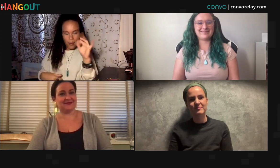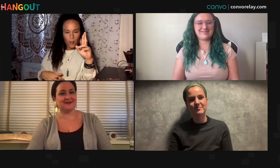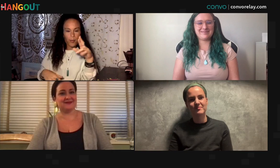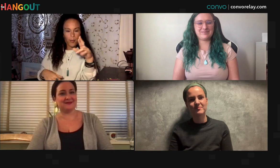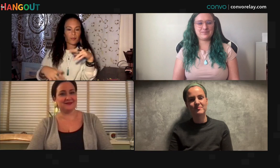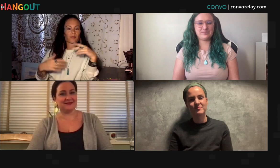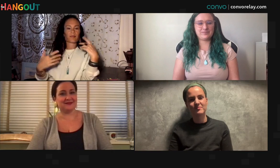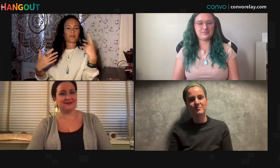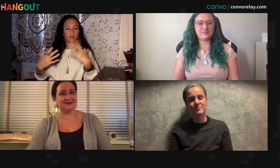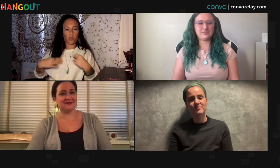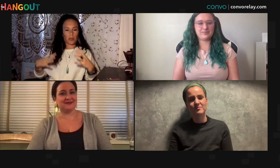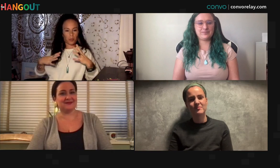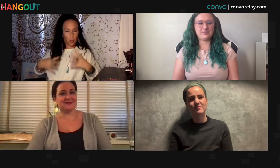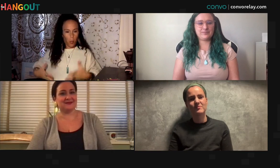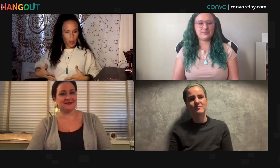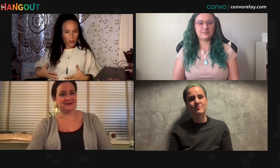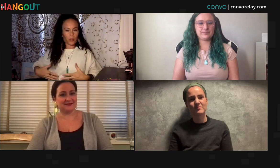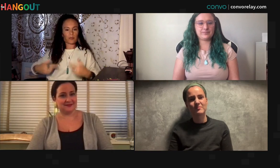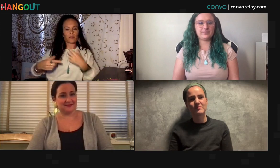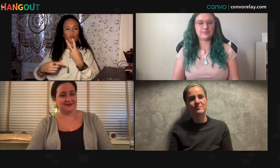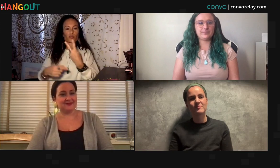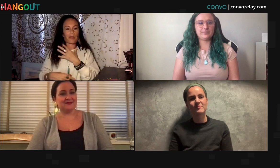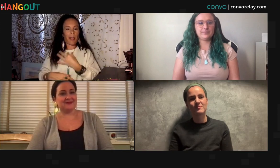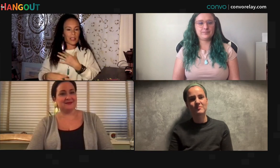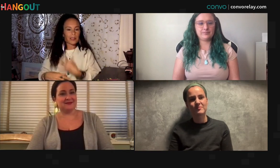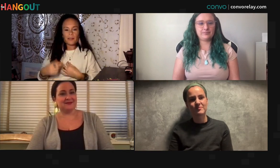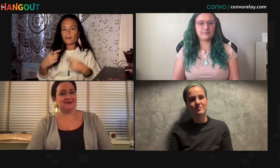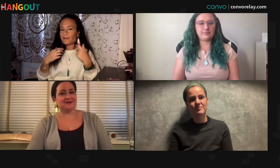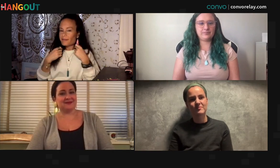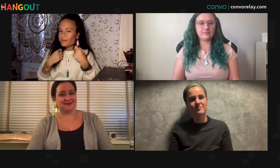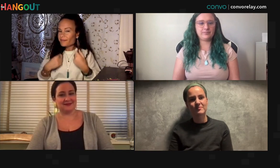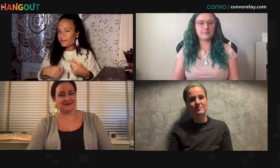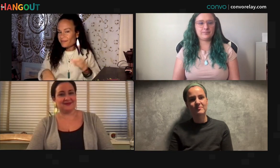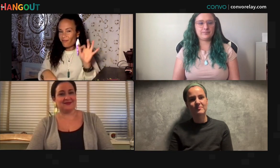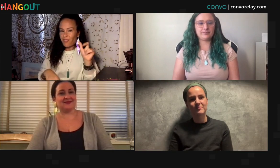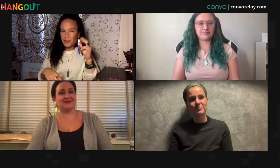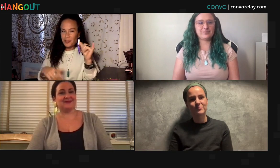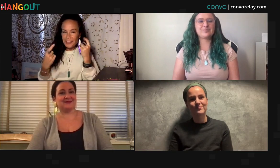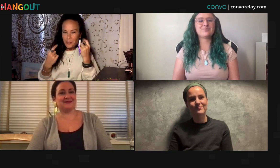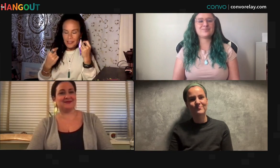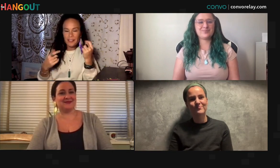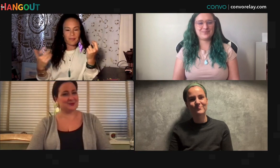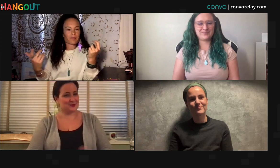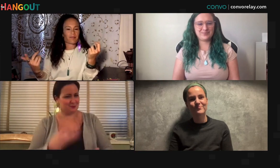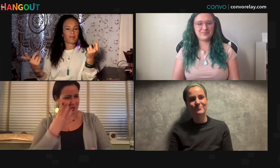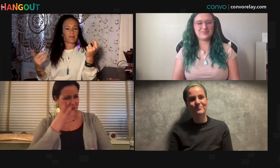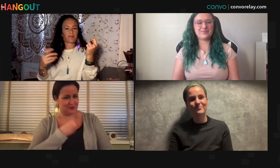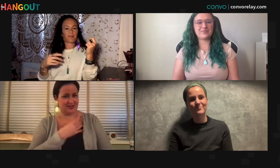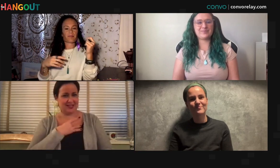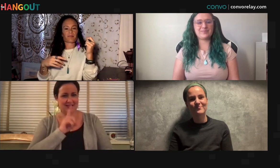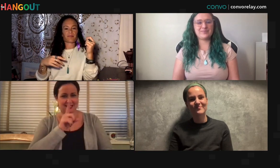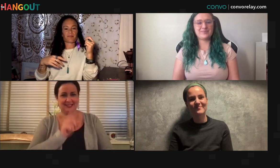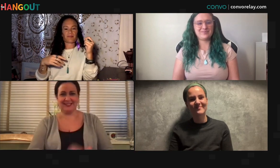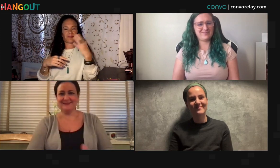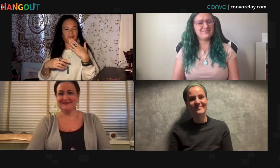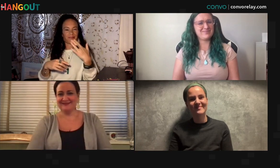have curly brown hair and a white sweatshirt, 2 necklaces on, some fashionable